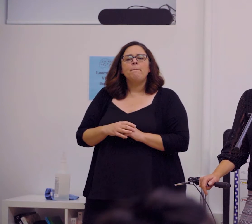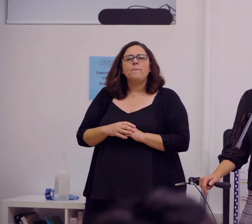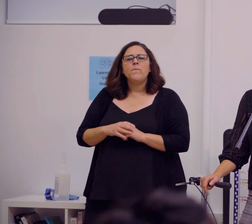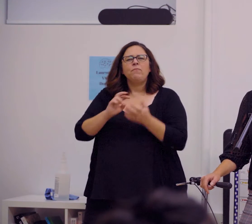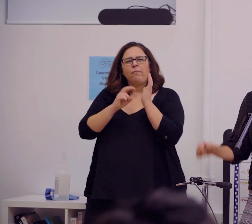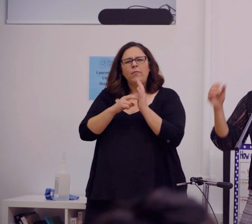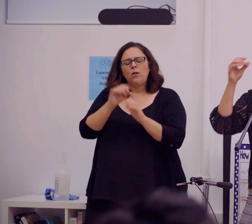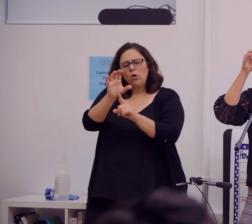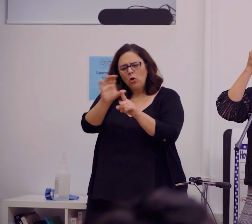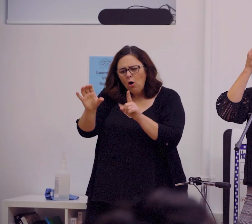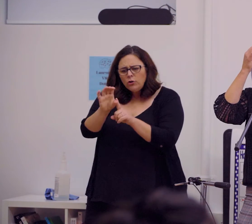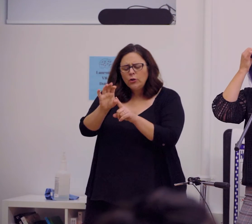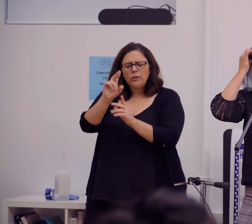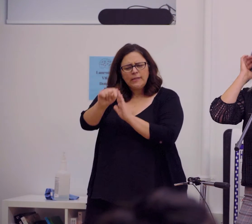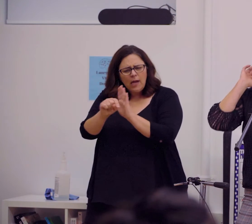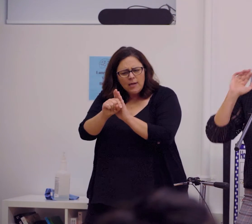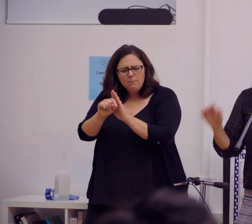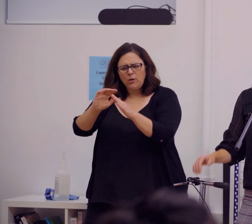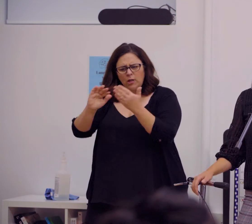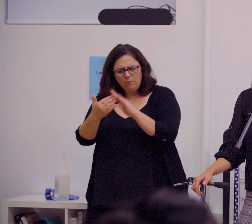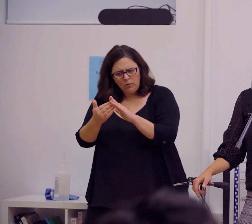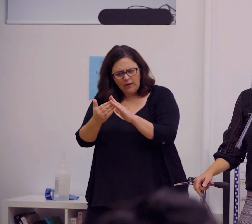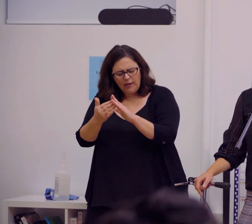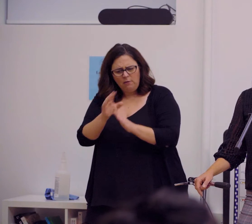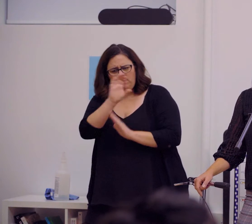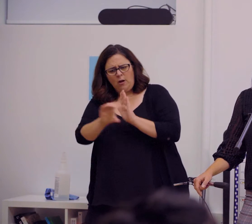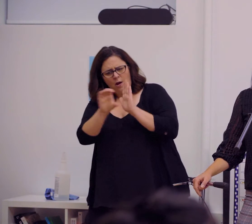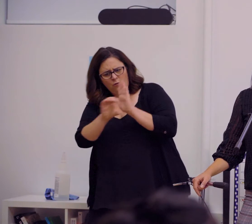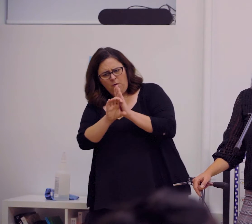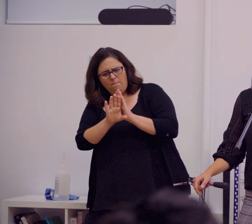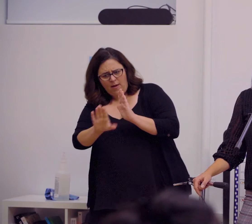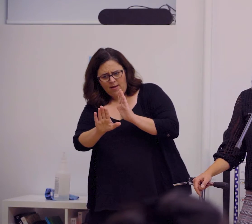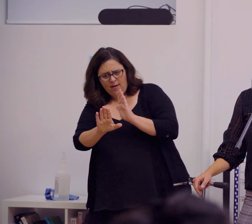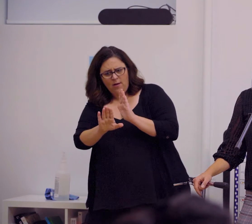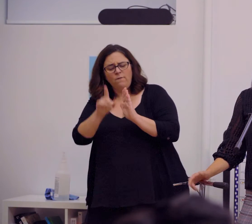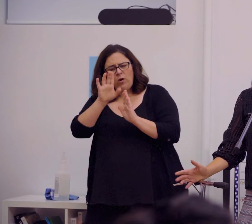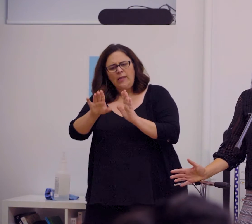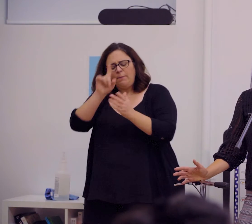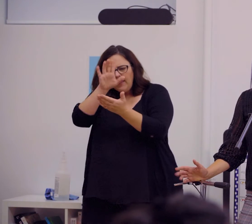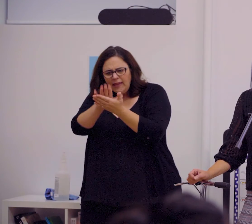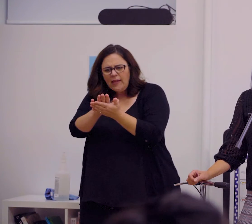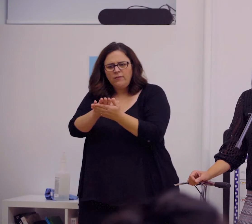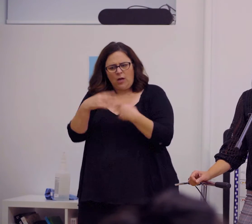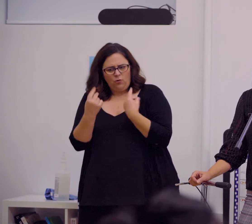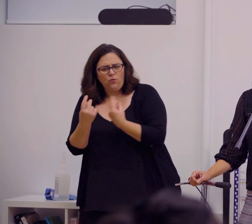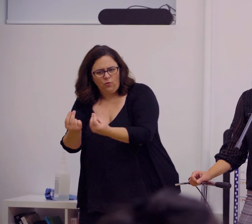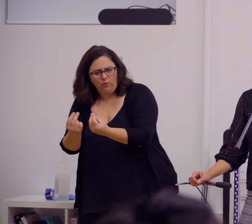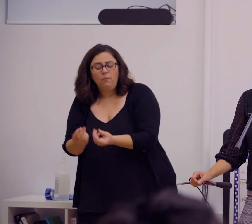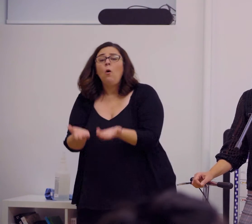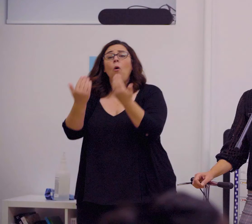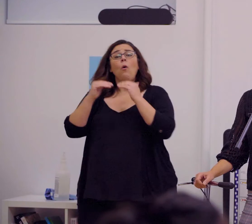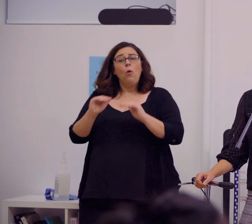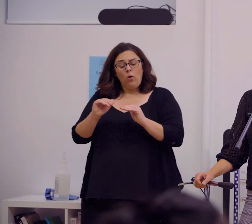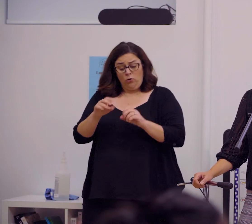characteristic spirit of a culture, era, or community as manifested in its beliefs and aspirations. Or it's the practices